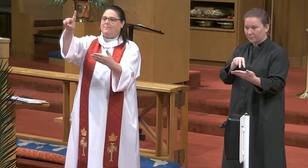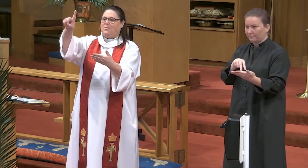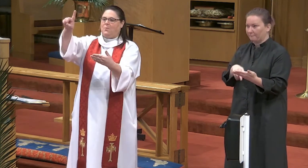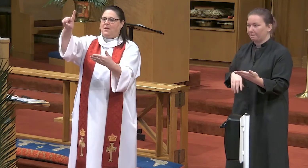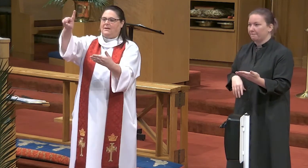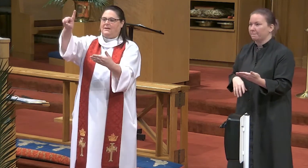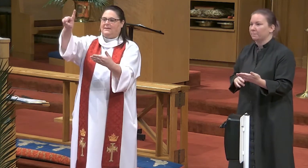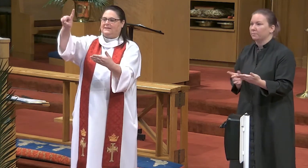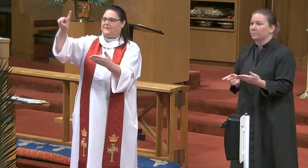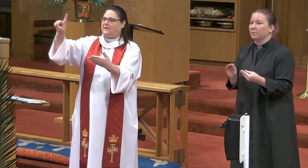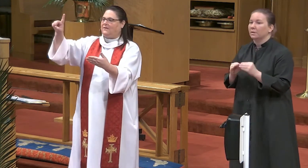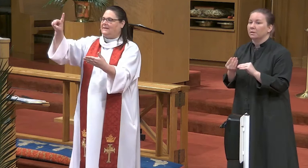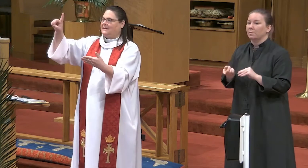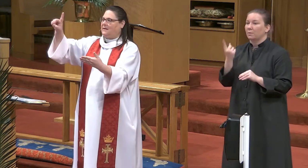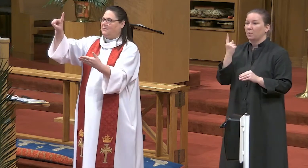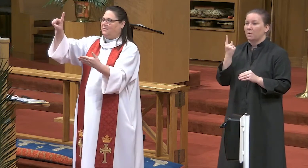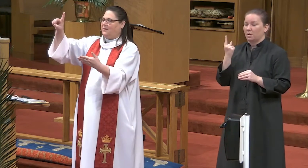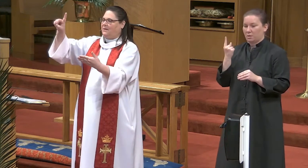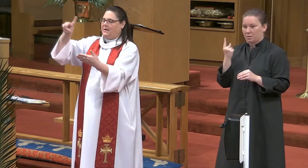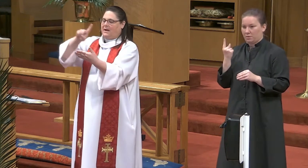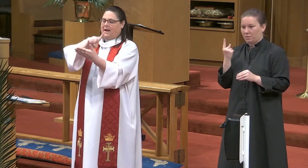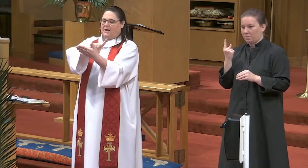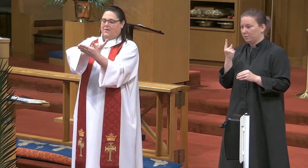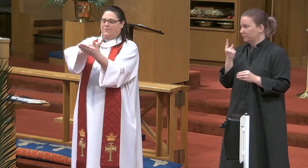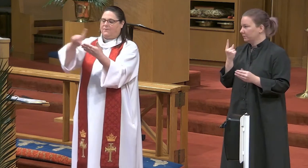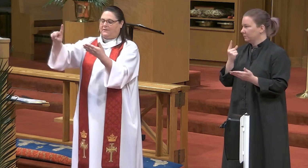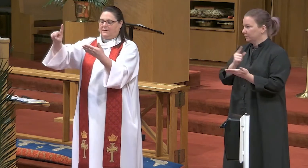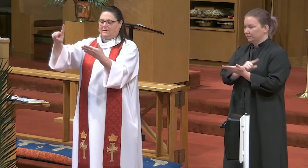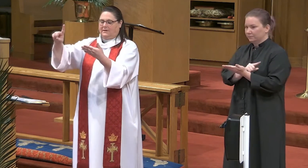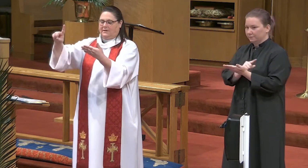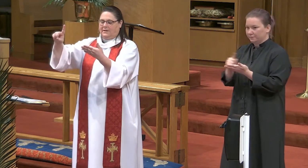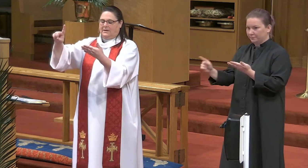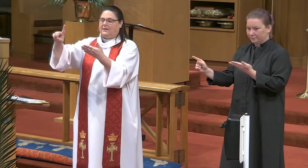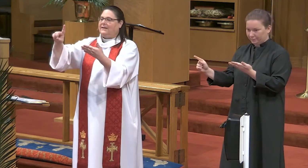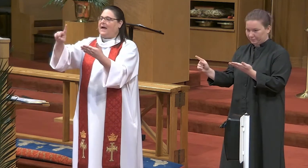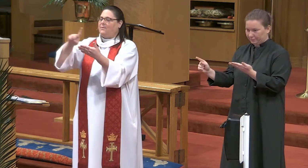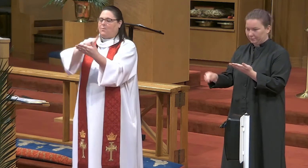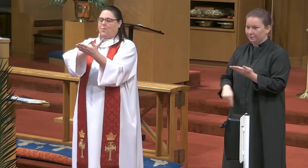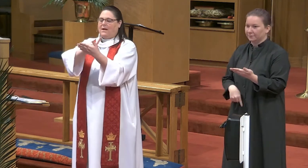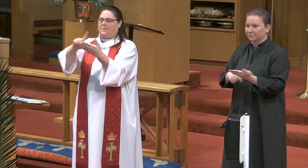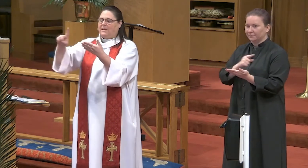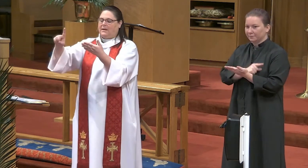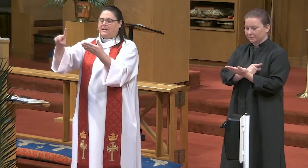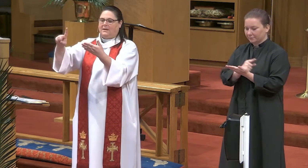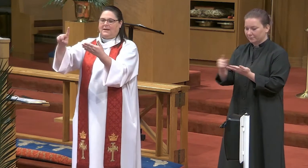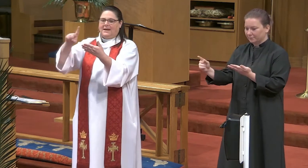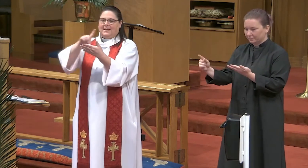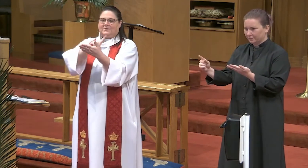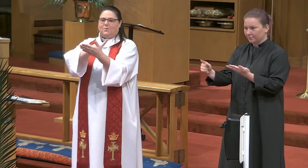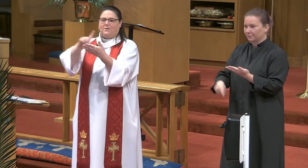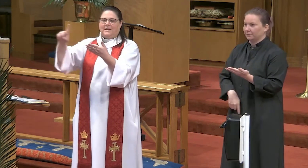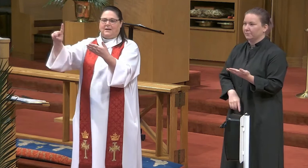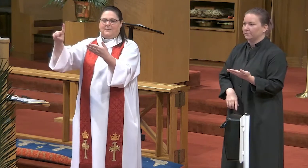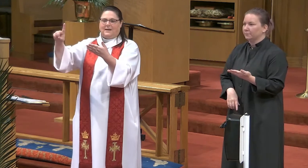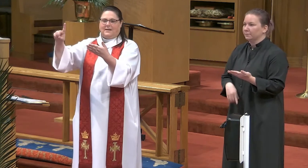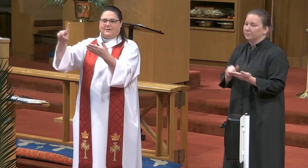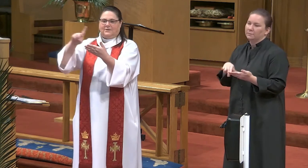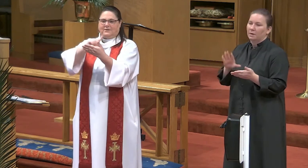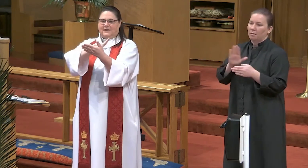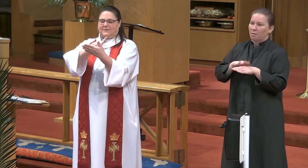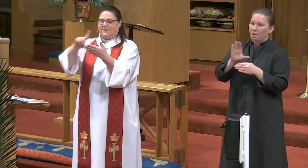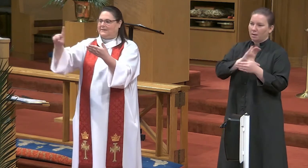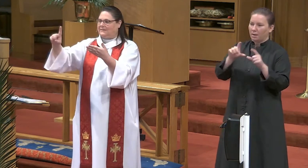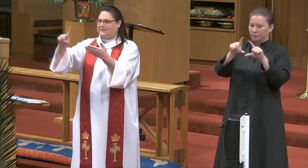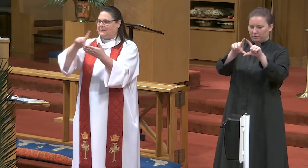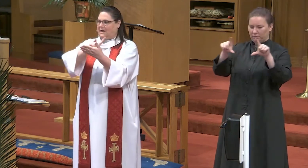take the number 1, this finger as the number 1, and go, look at that, 1 week. It's 1 week on my